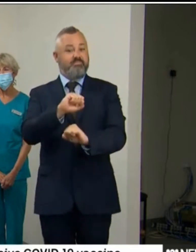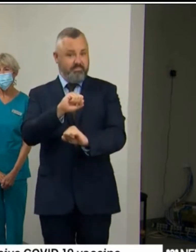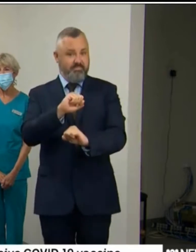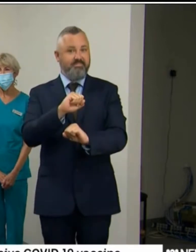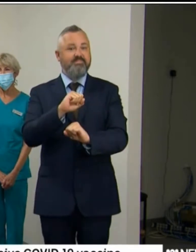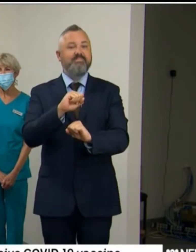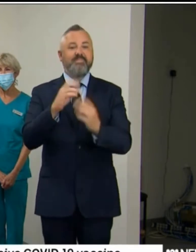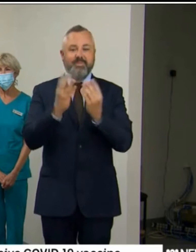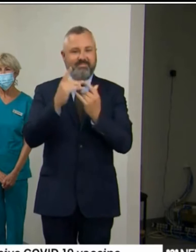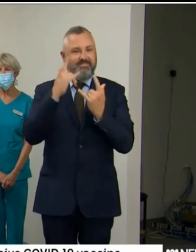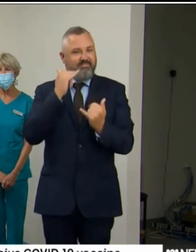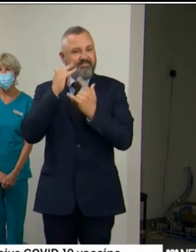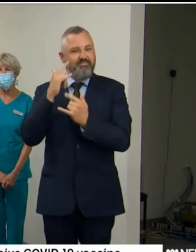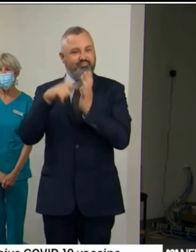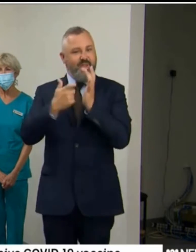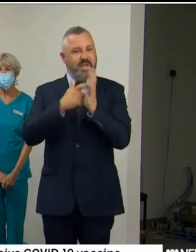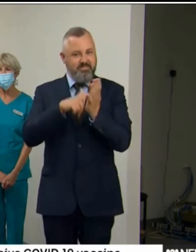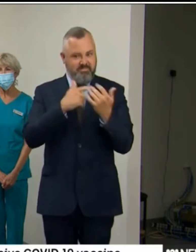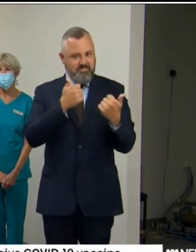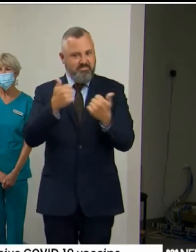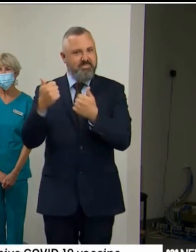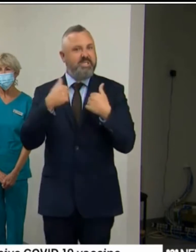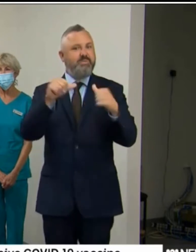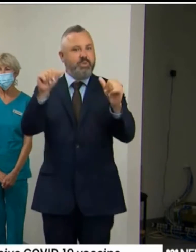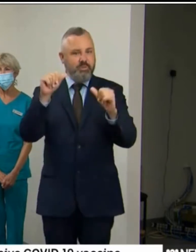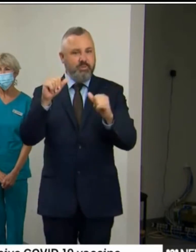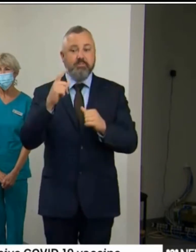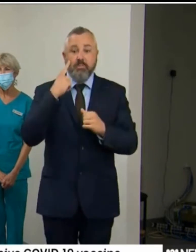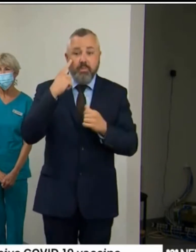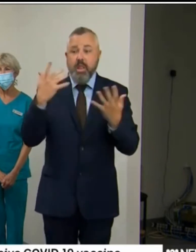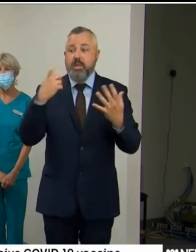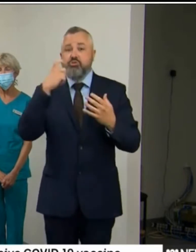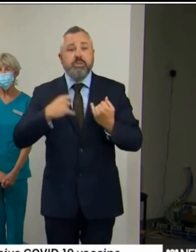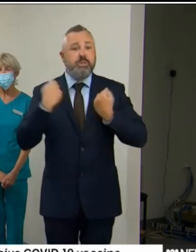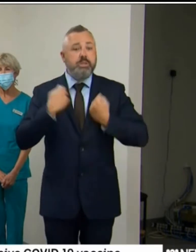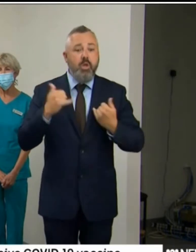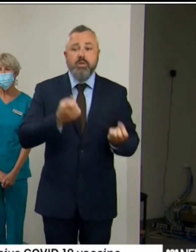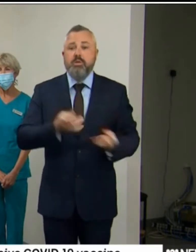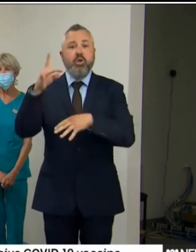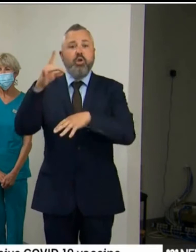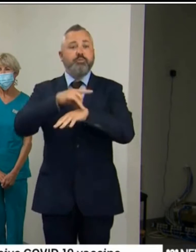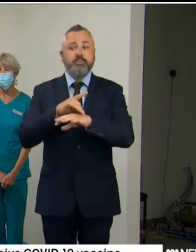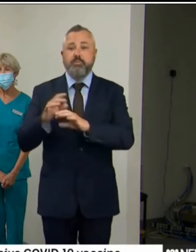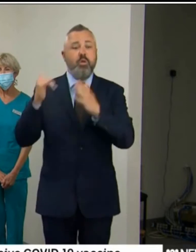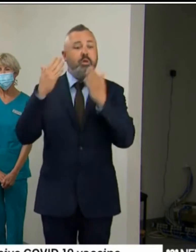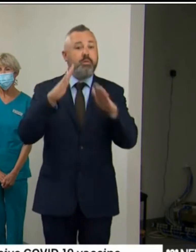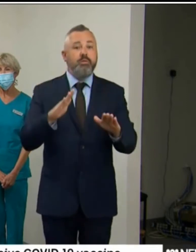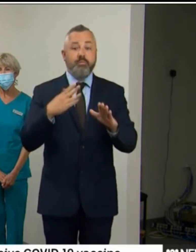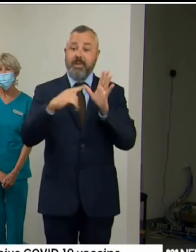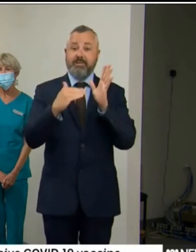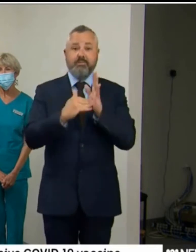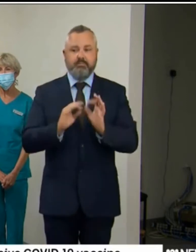clinical trials against serious illness, hospitalisation or death from AstraZeneca, and the results from the